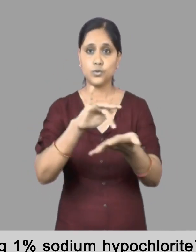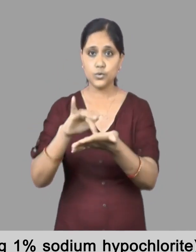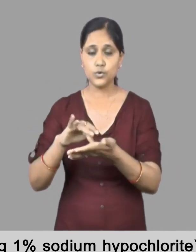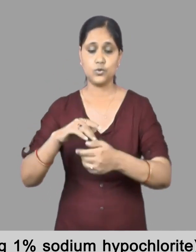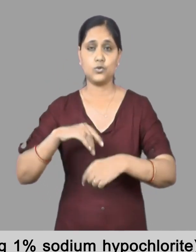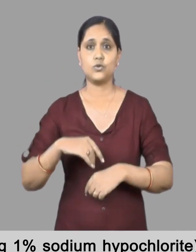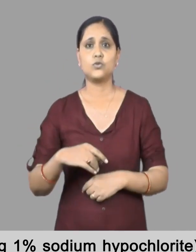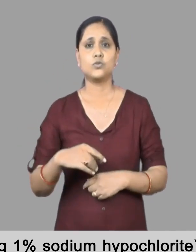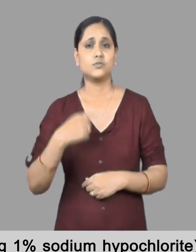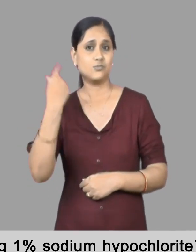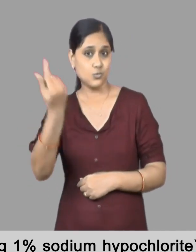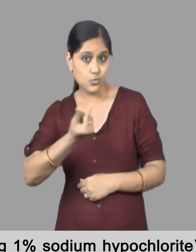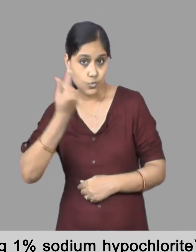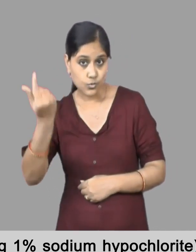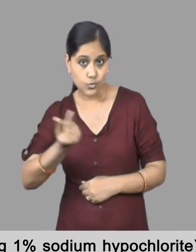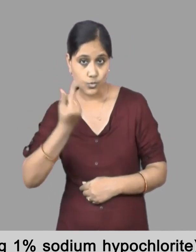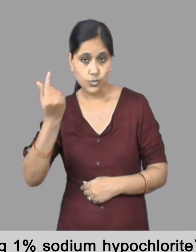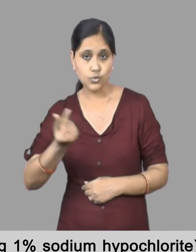using 1% sodium